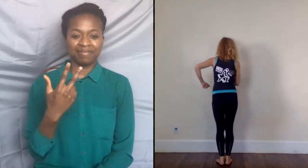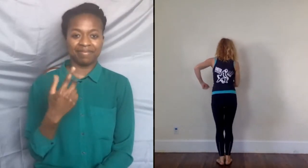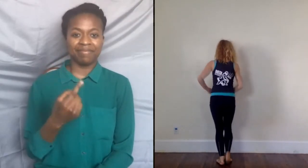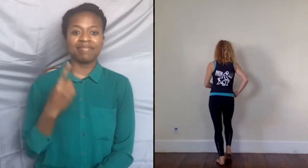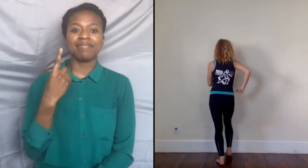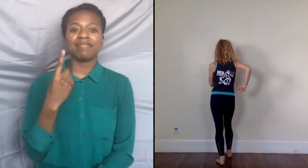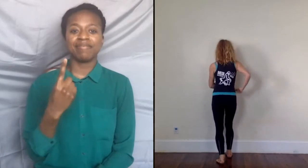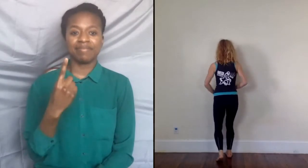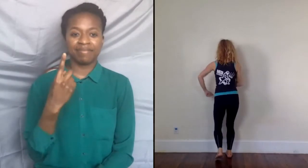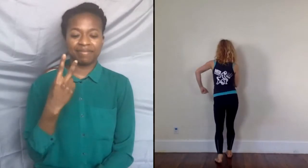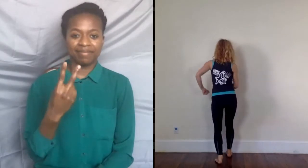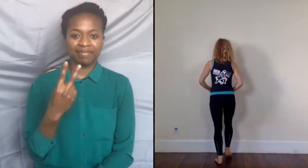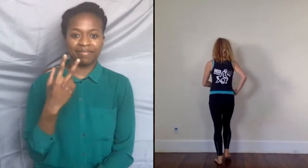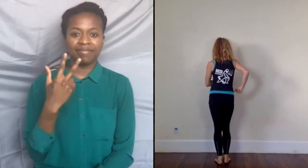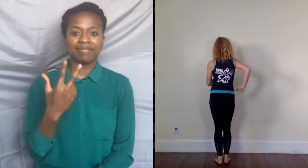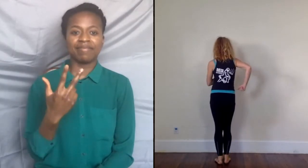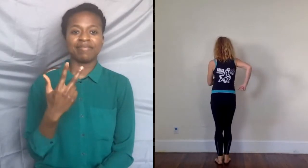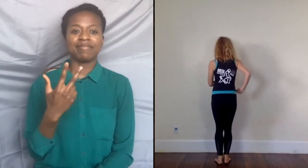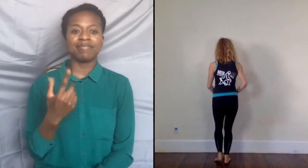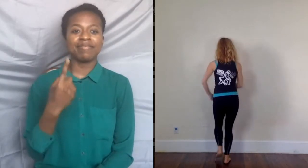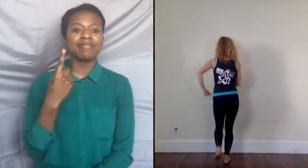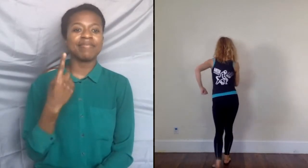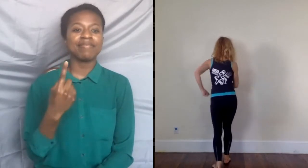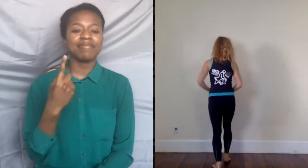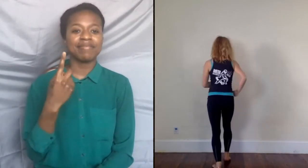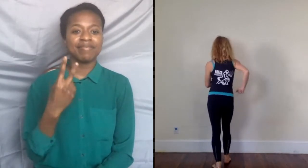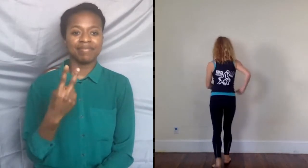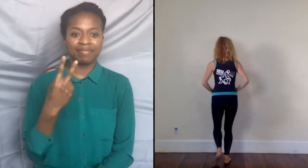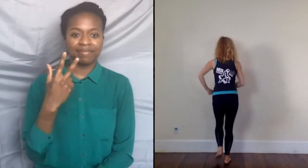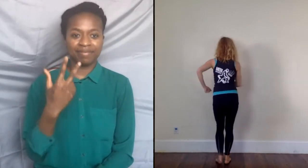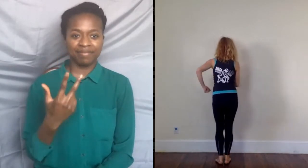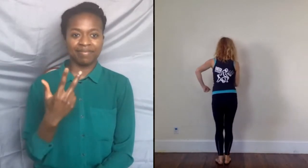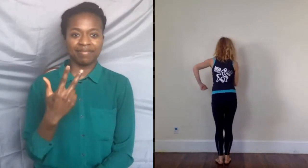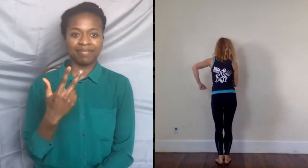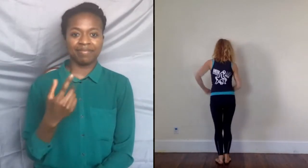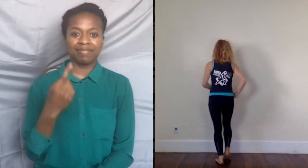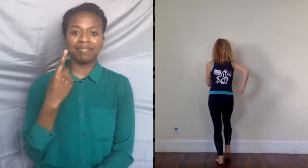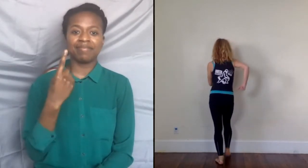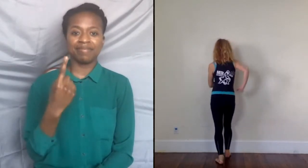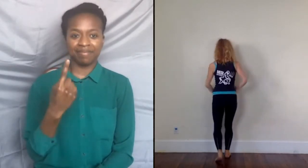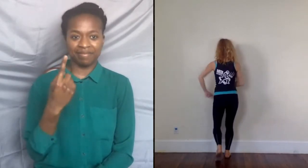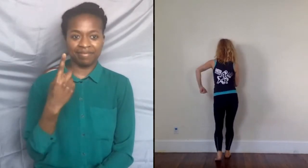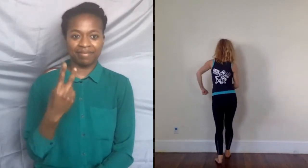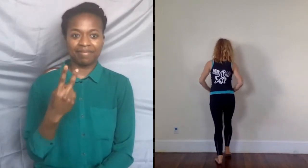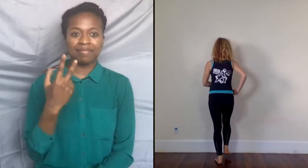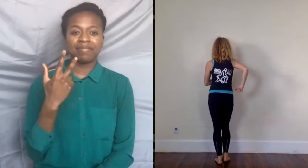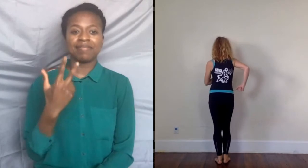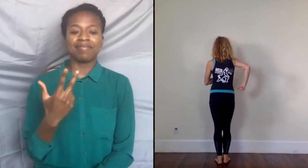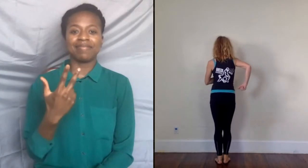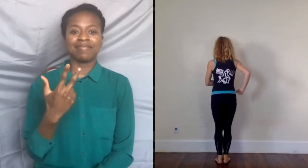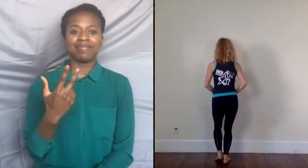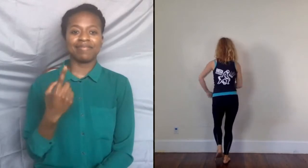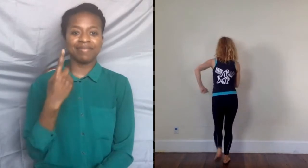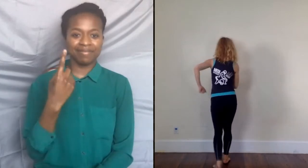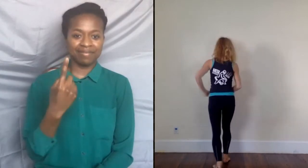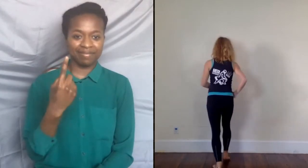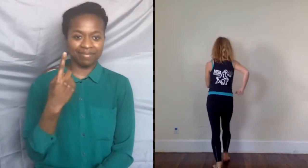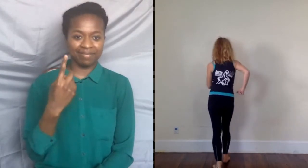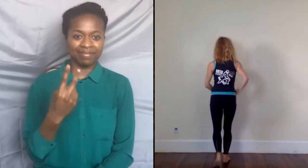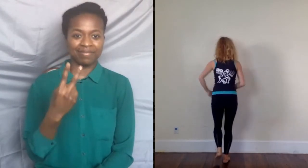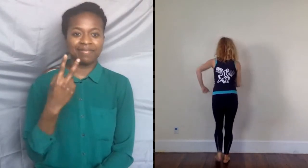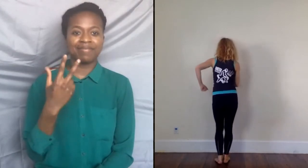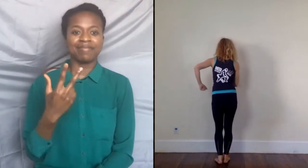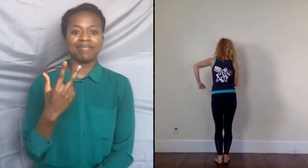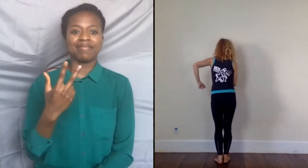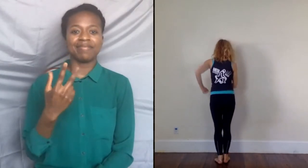3, and 1, 2, 3, and back, 2, 3, and 1, 2, 3, back,